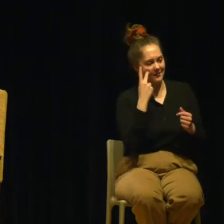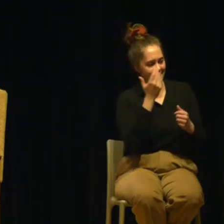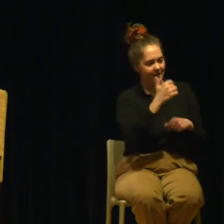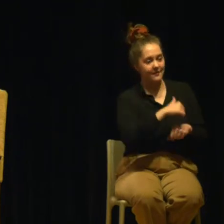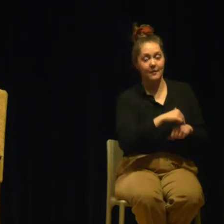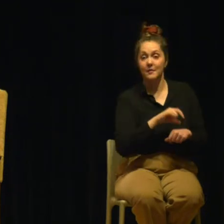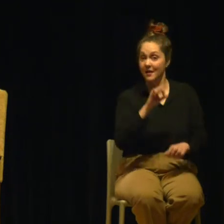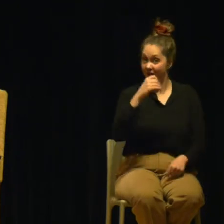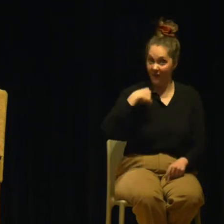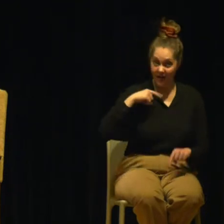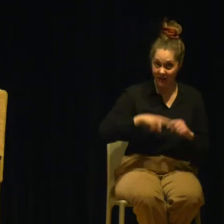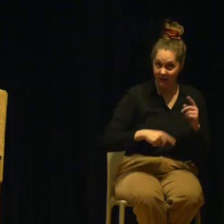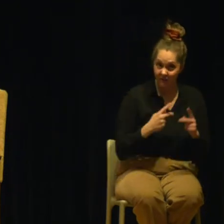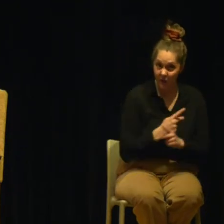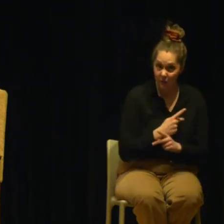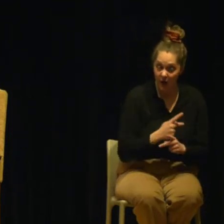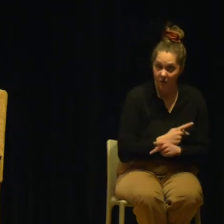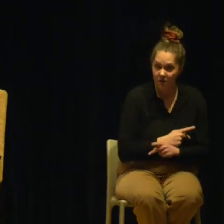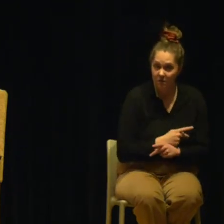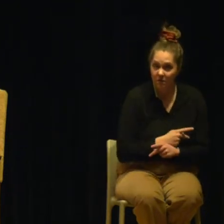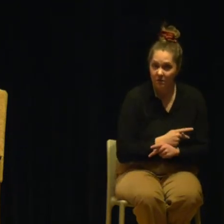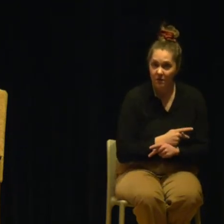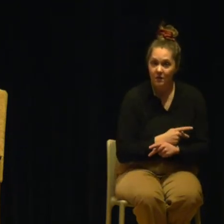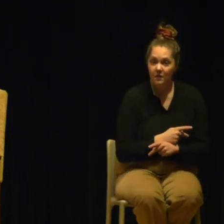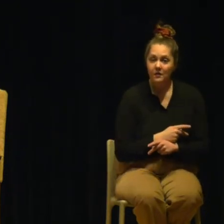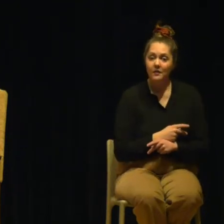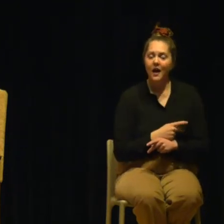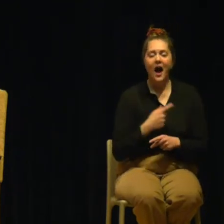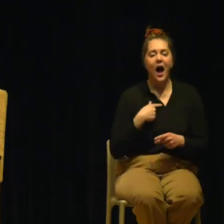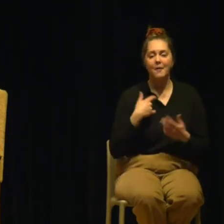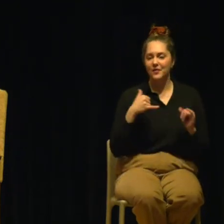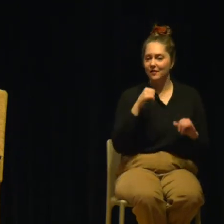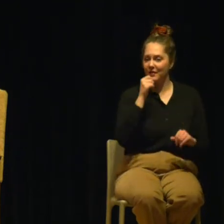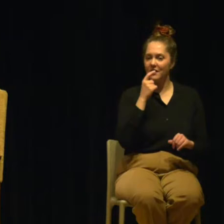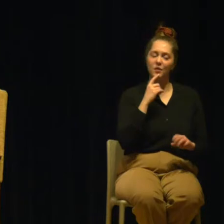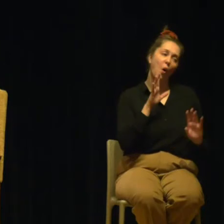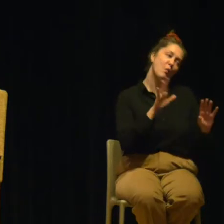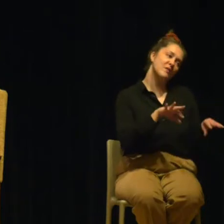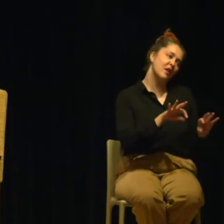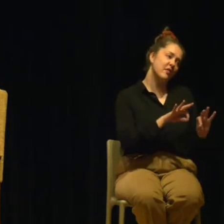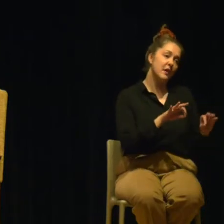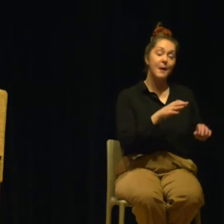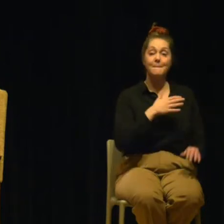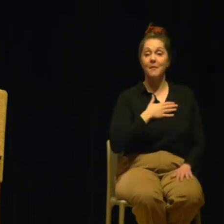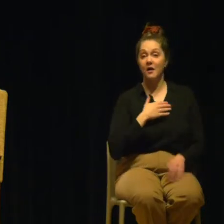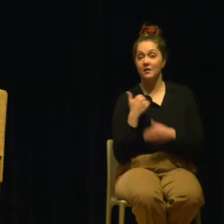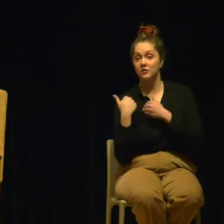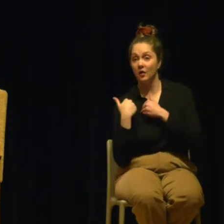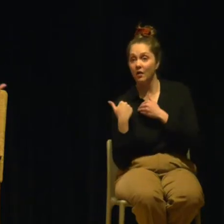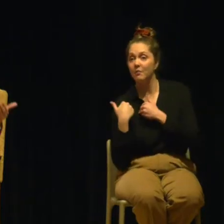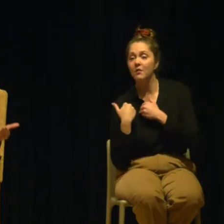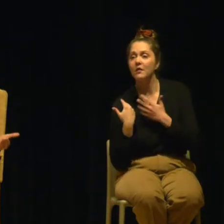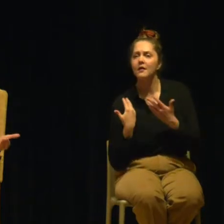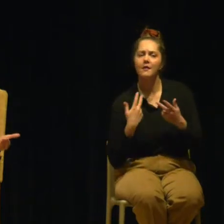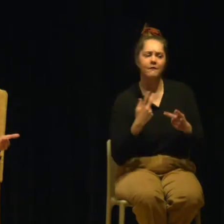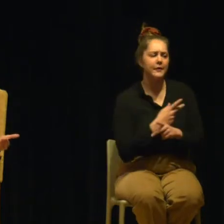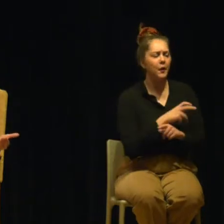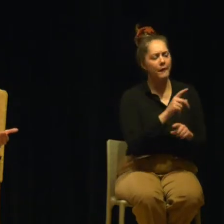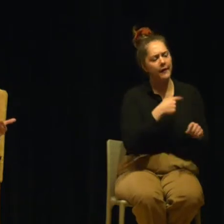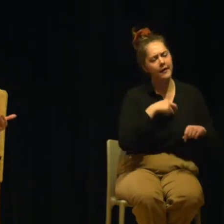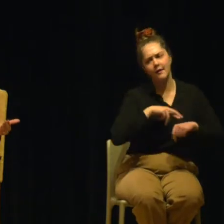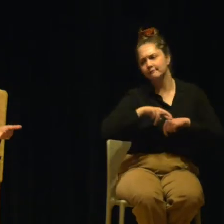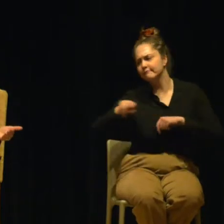if I can't figure it out, then I'm still not going to tell you nothing. Then it's my job to figure out who to get you